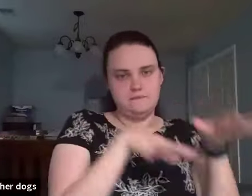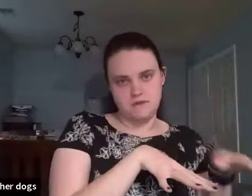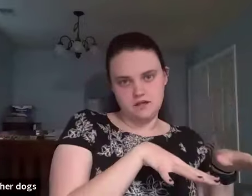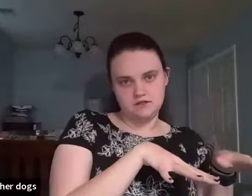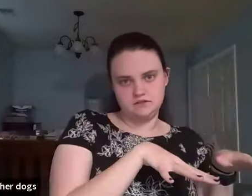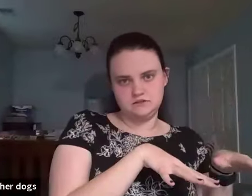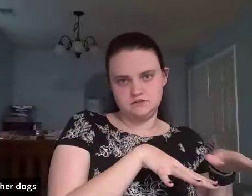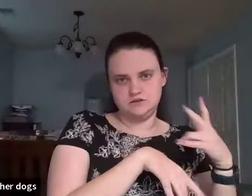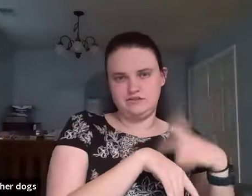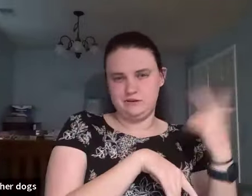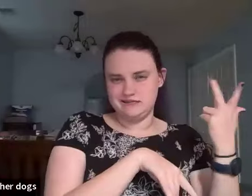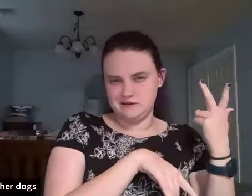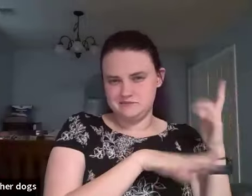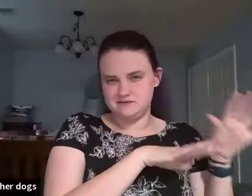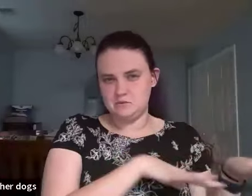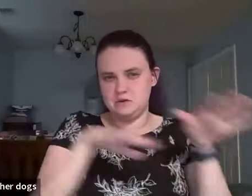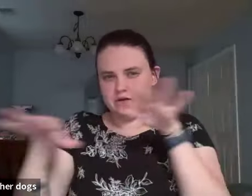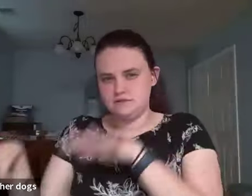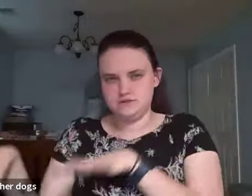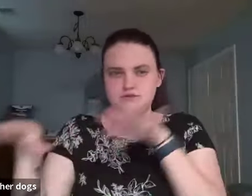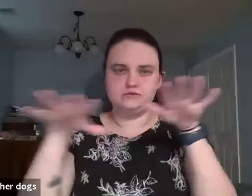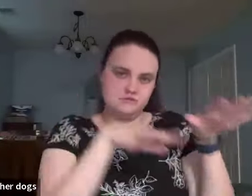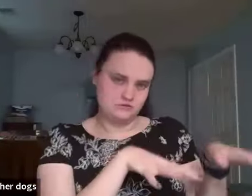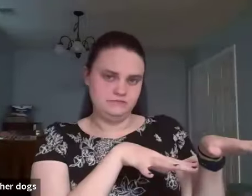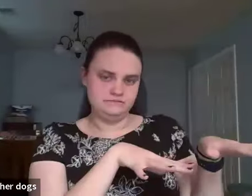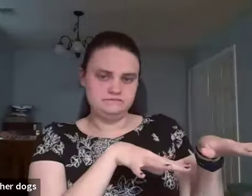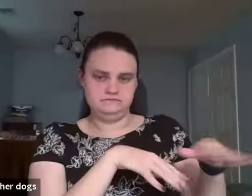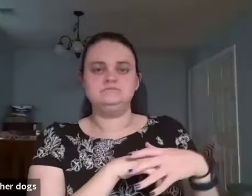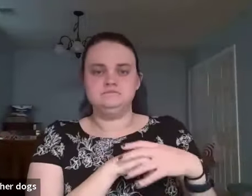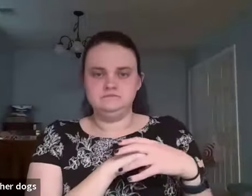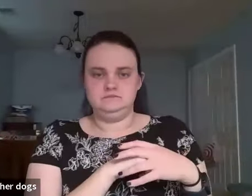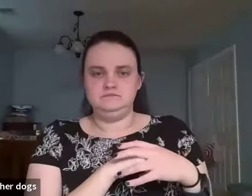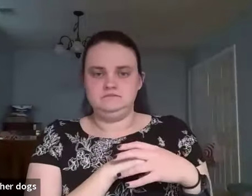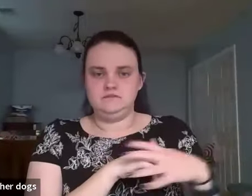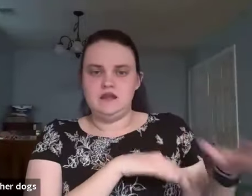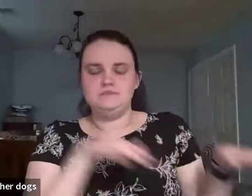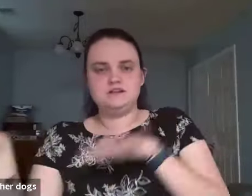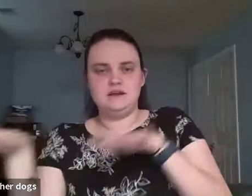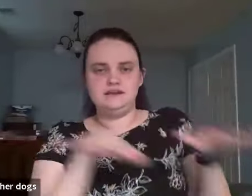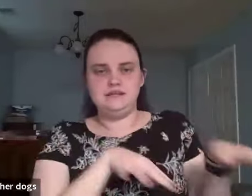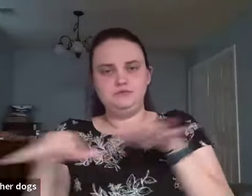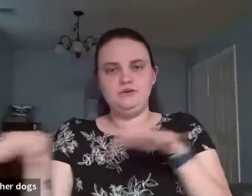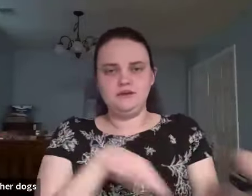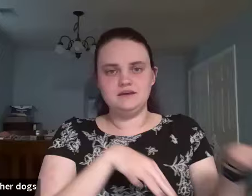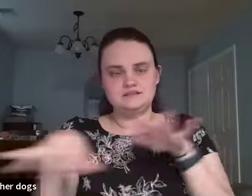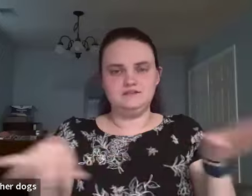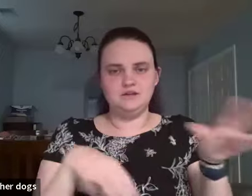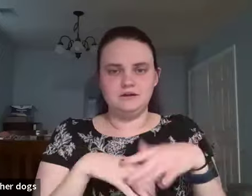then back. So like 3 times. One, two, three. I'm just kind of keep doing it because, I